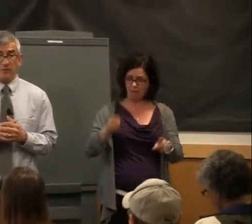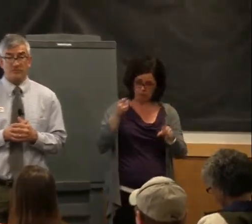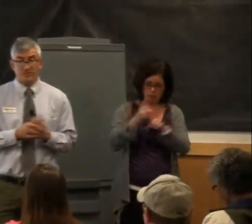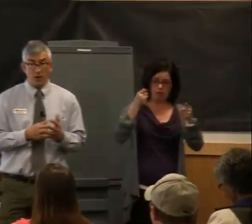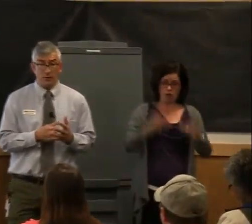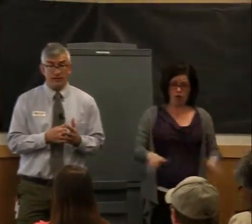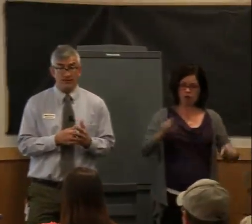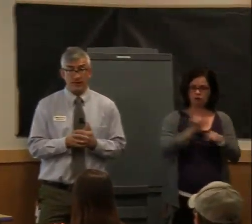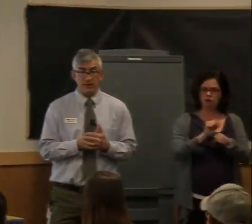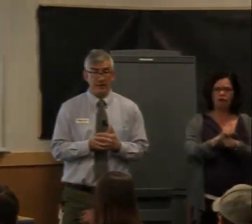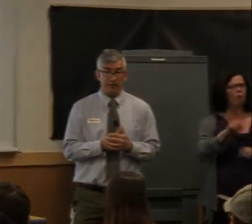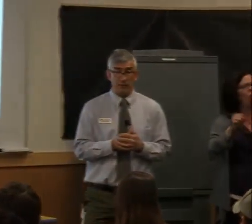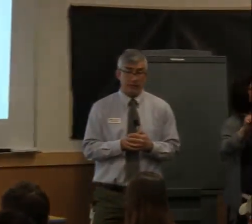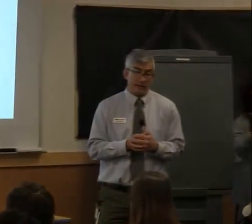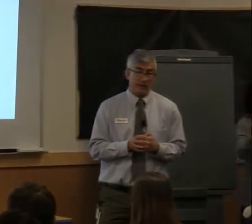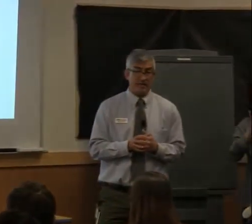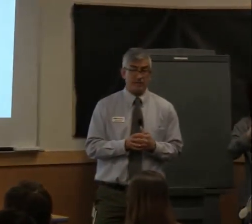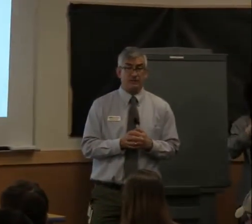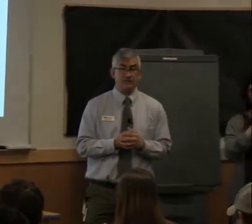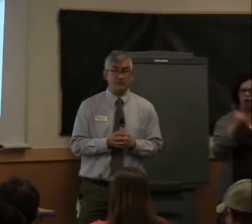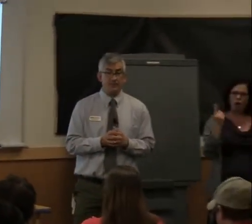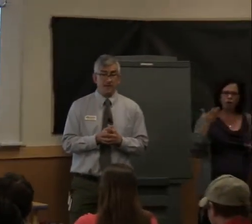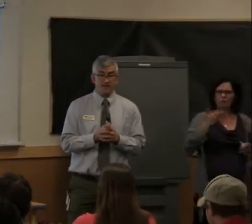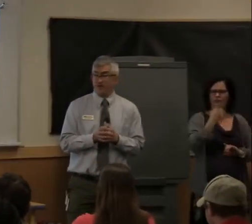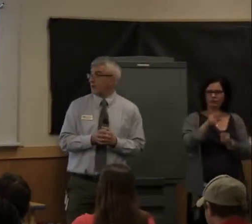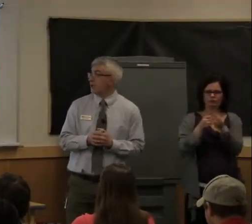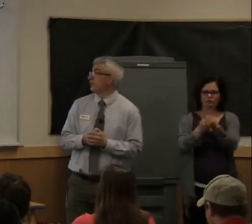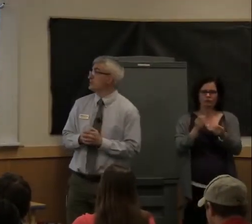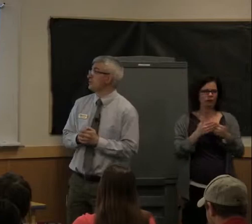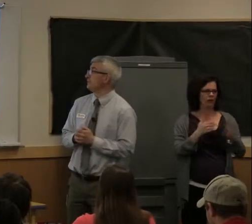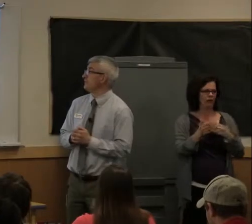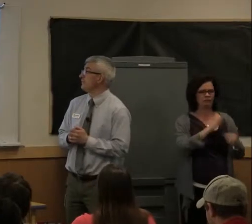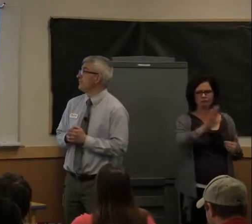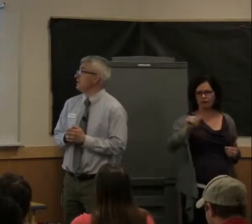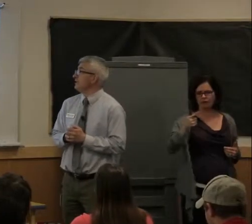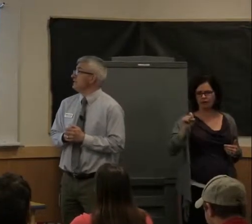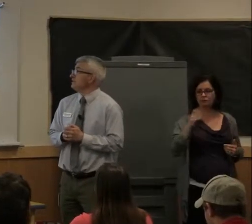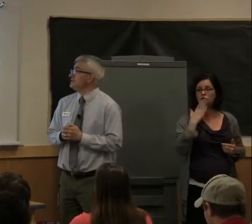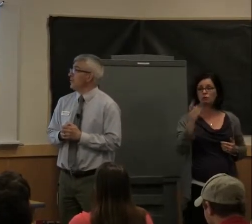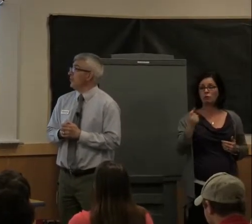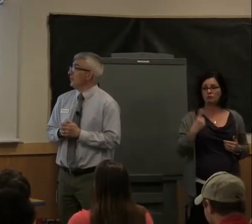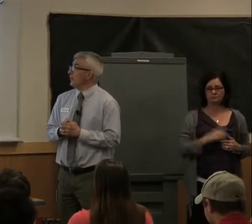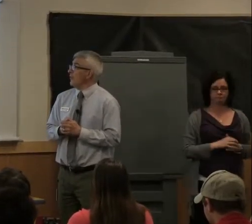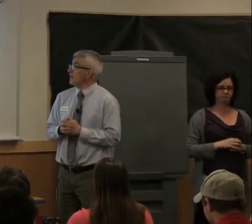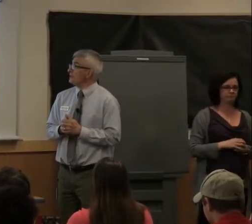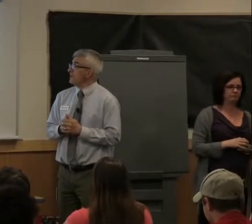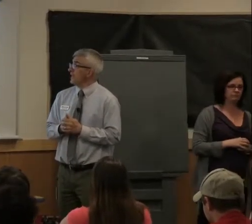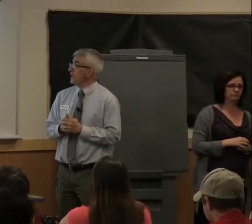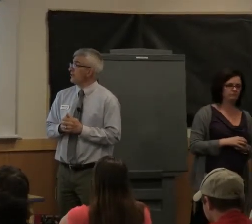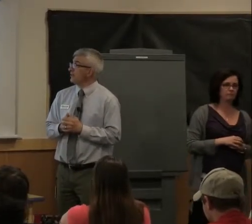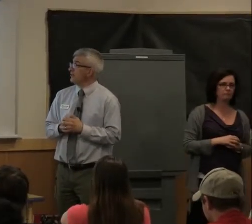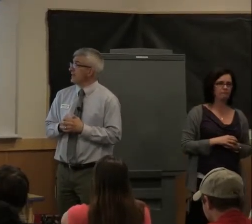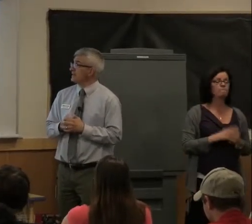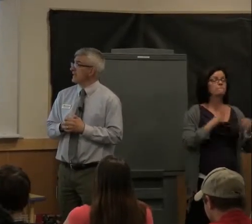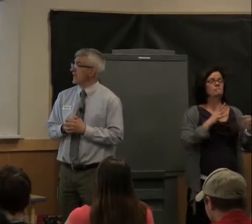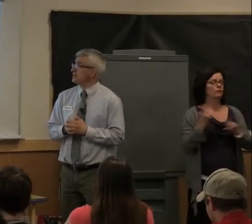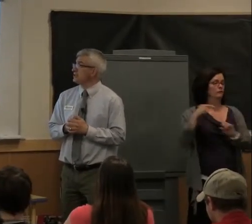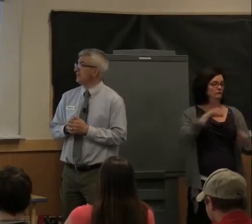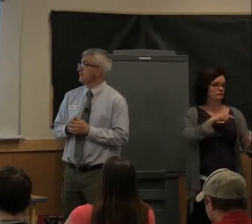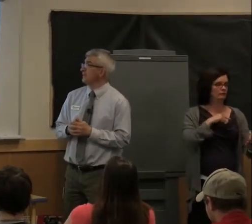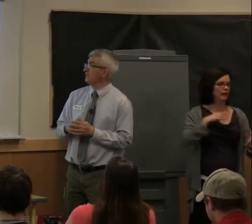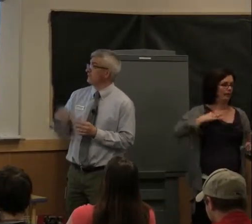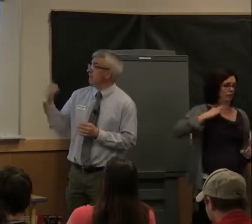the workforce is always there no matter what your age is. So that's a very good question. So, and again, going back